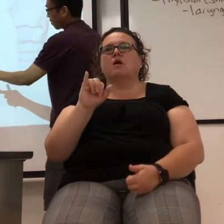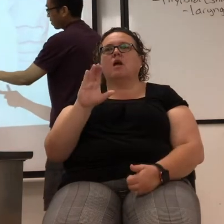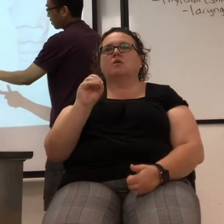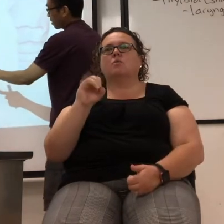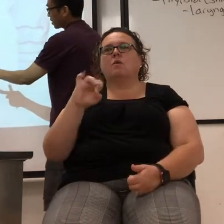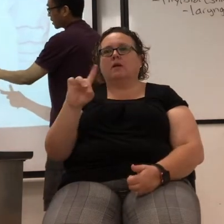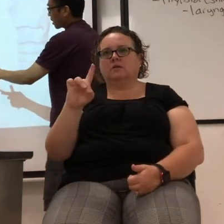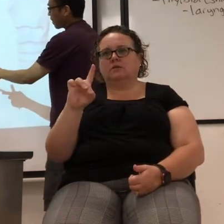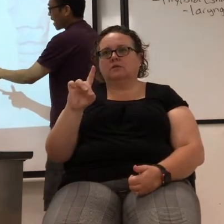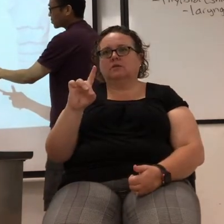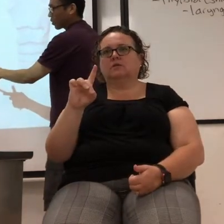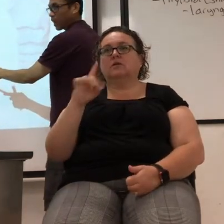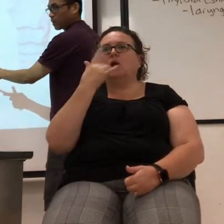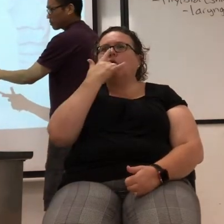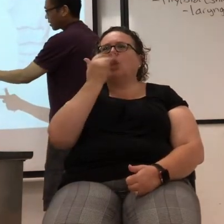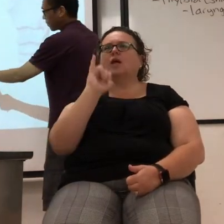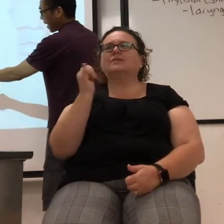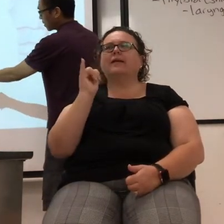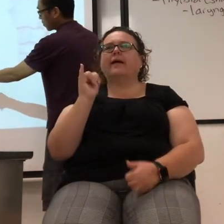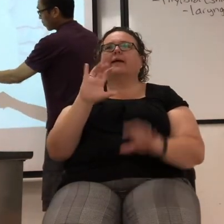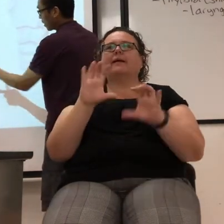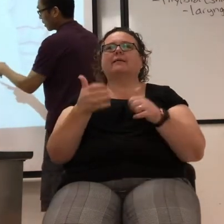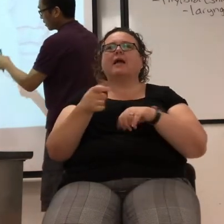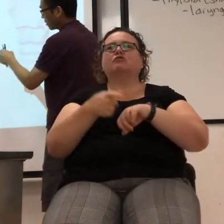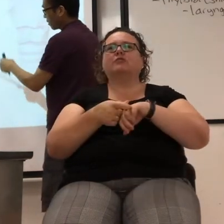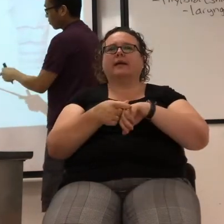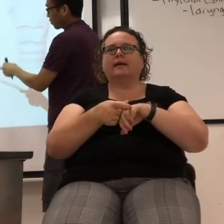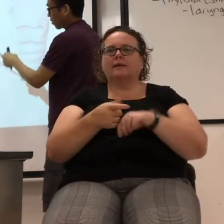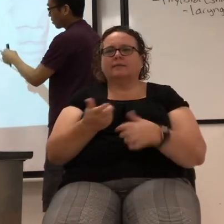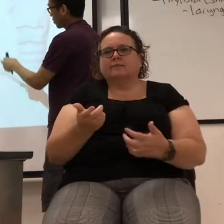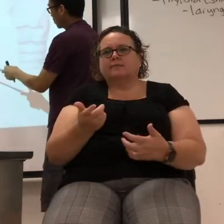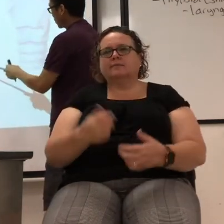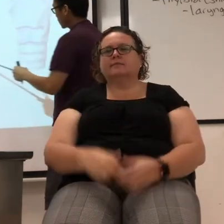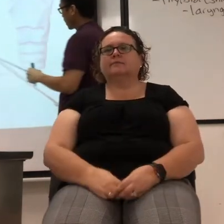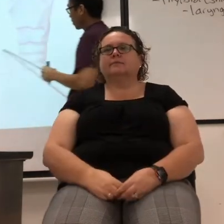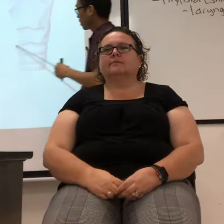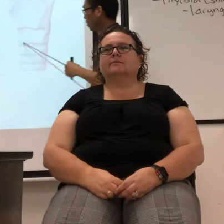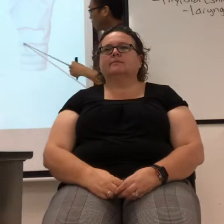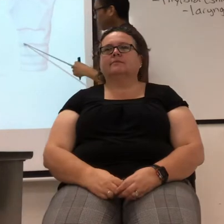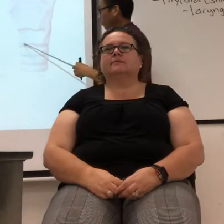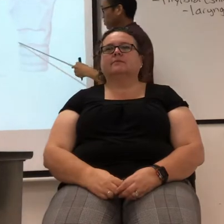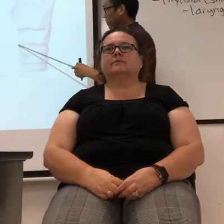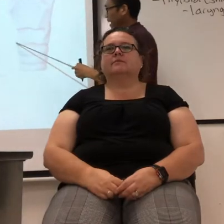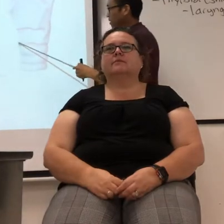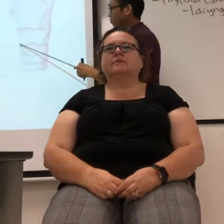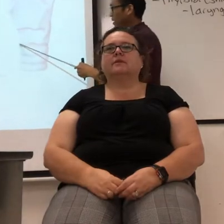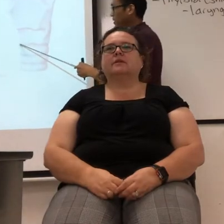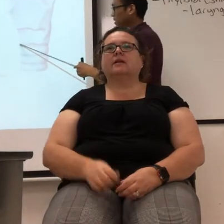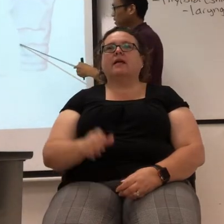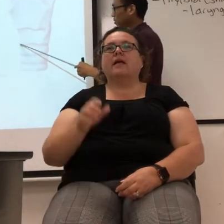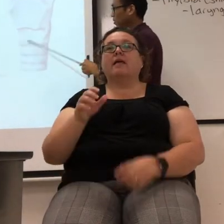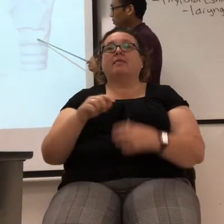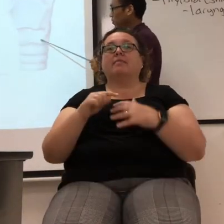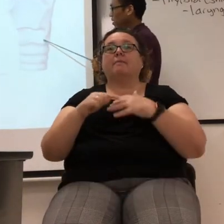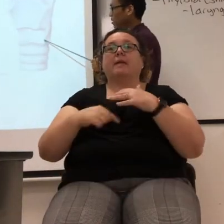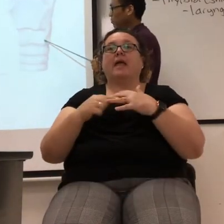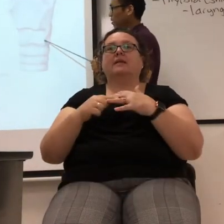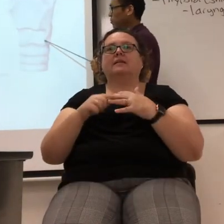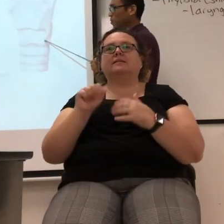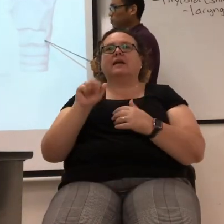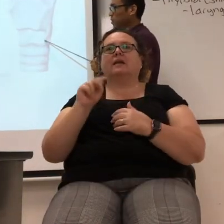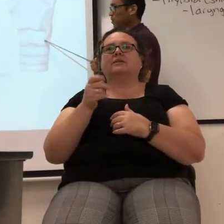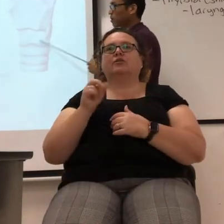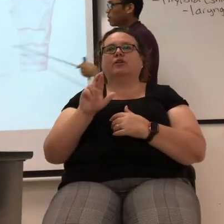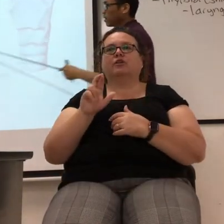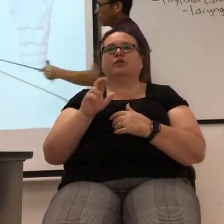right there. It looks like a class ring. There's like the band of the ring and the other part, but it's kind of reversed. The band of the ring is anterior and the rest of the